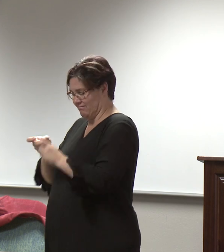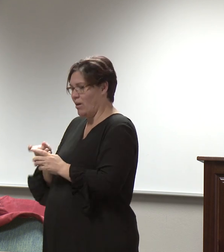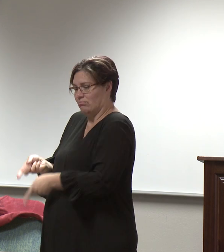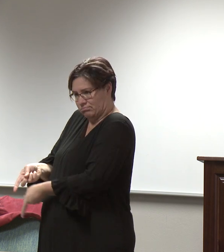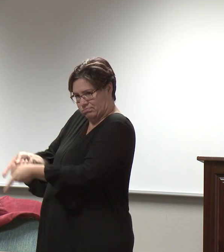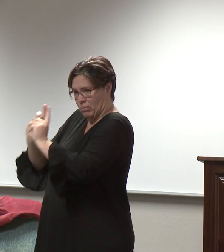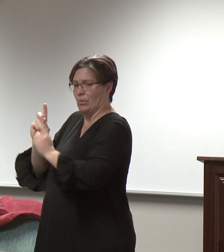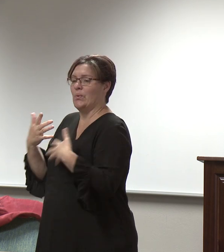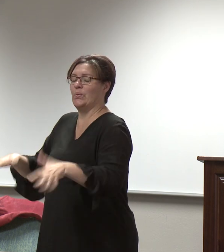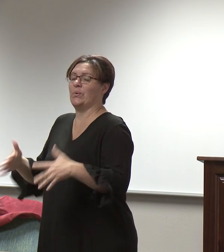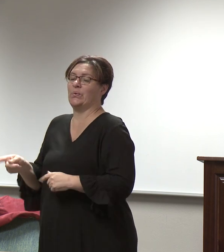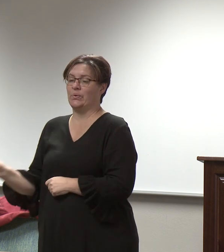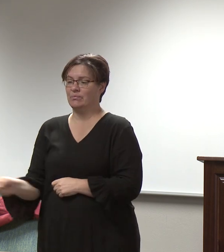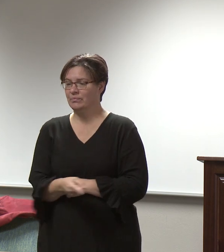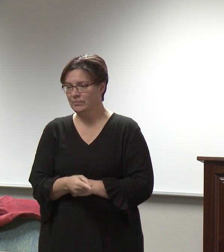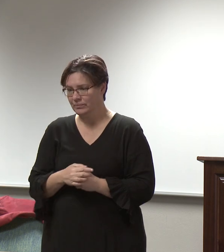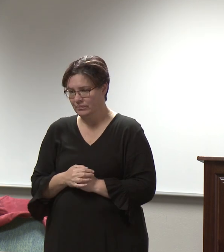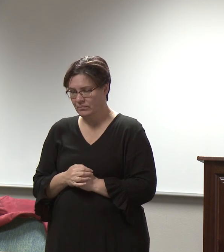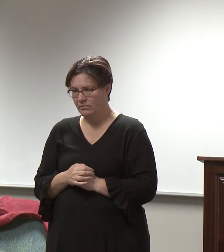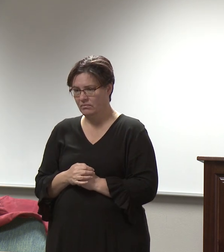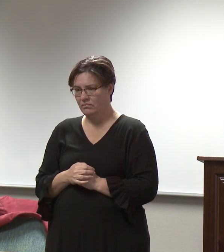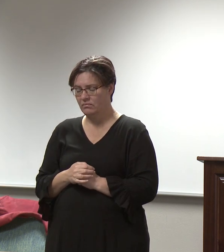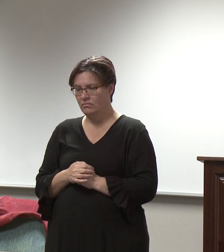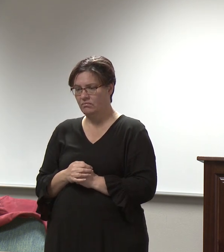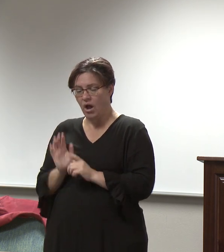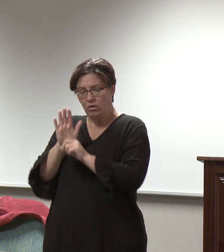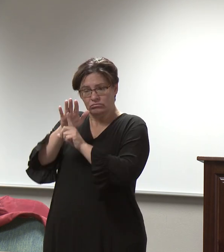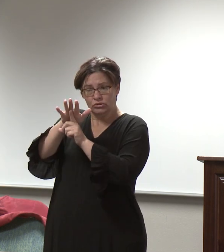becomes more aggressive. So I think that domination